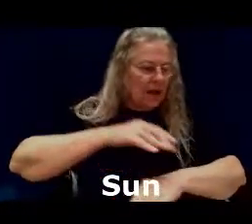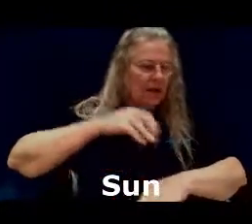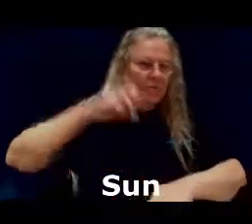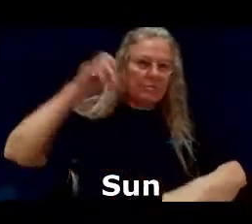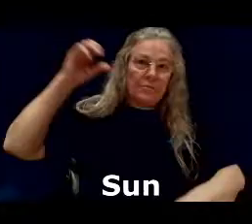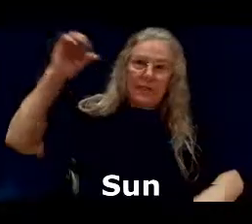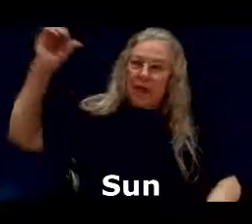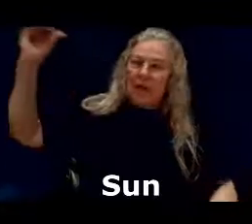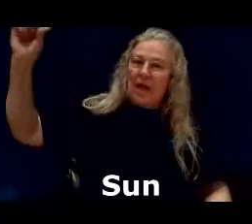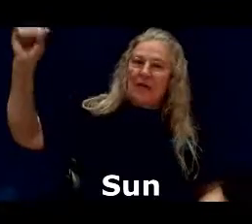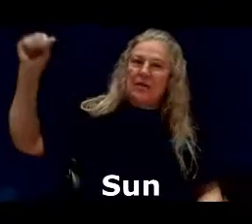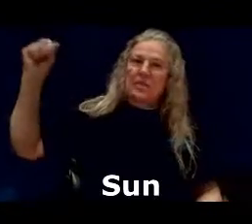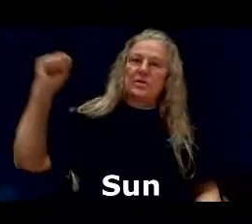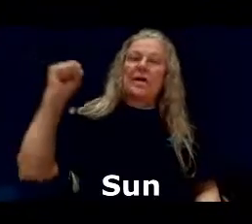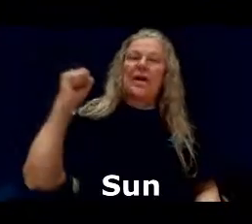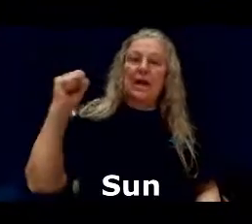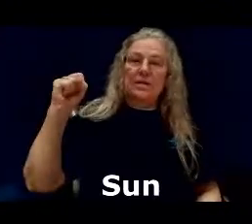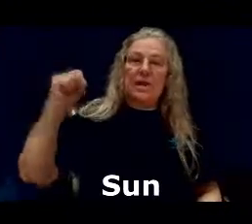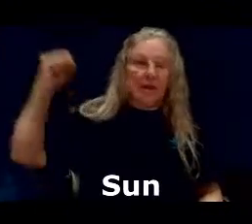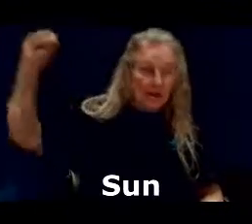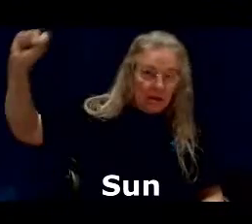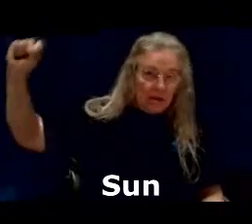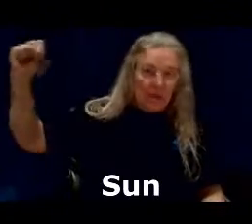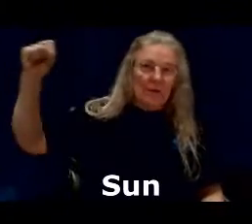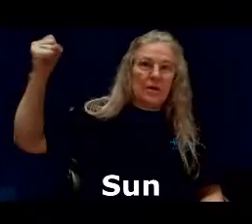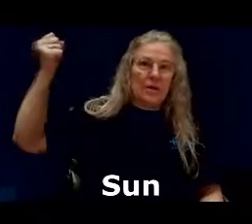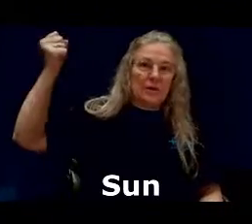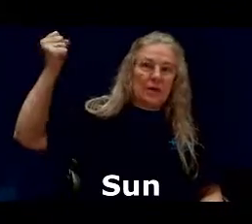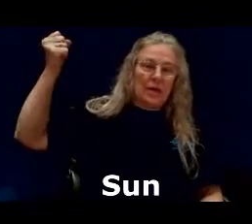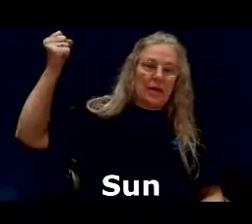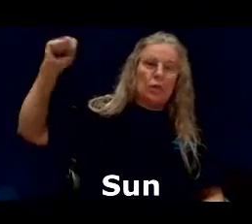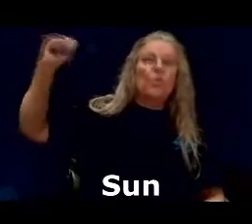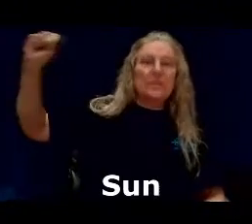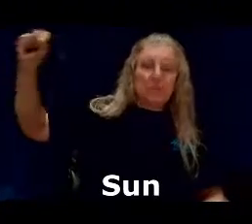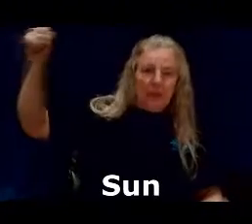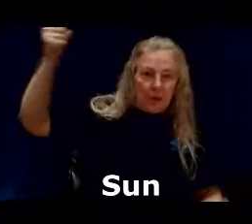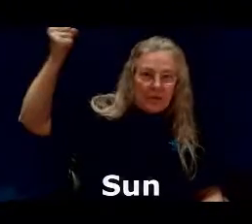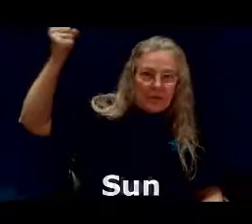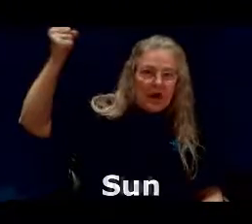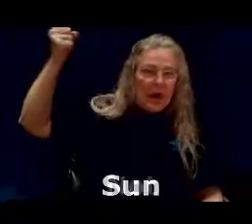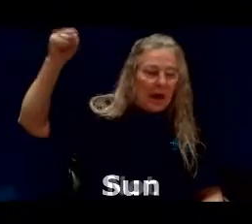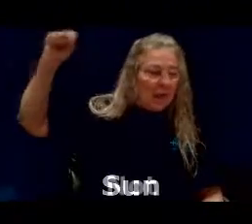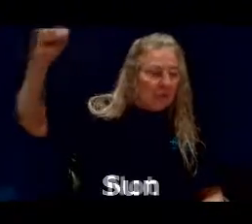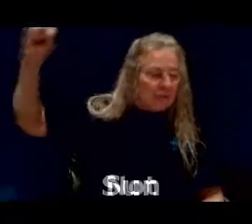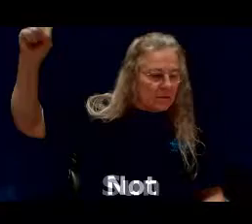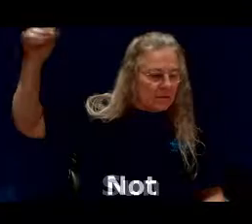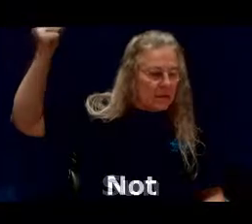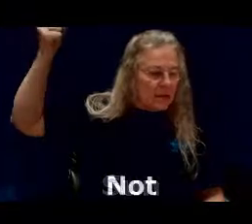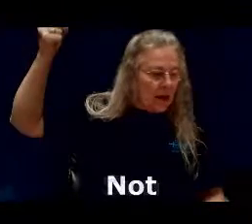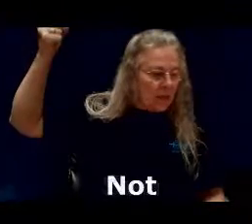Sun, and that is the S hand. It's a little twist up in the sky. Sun.